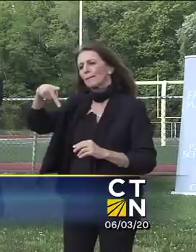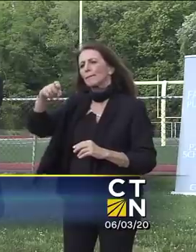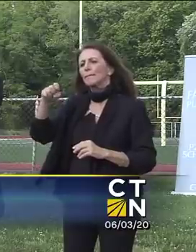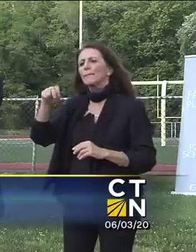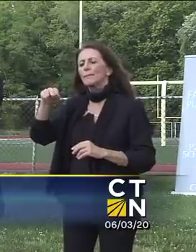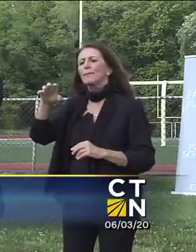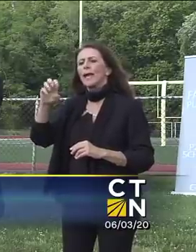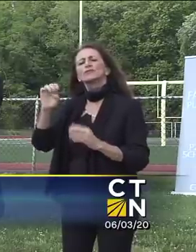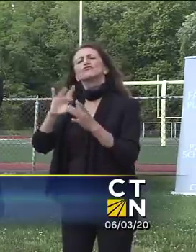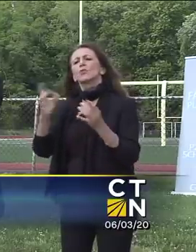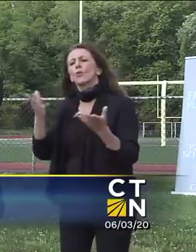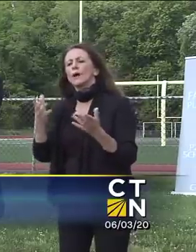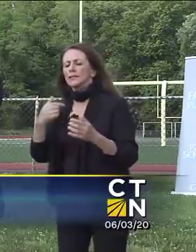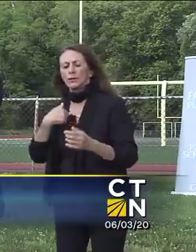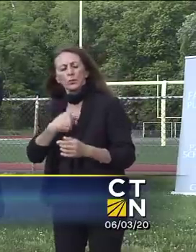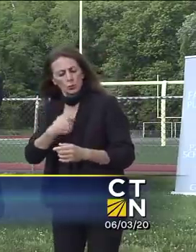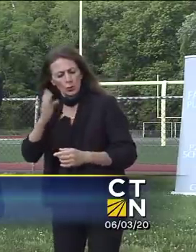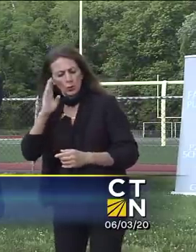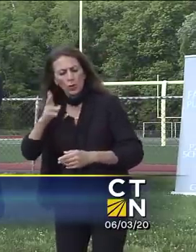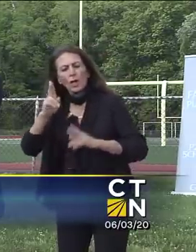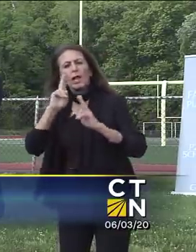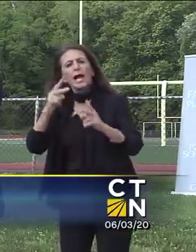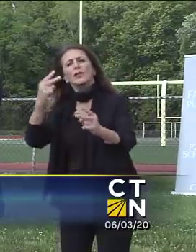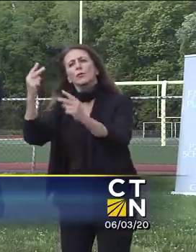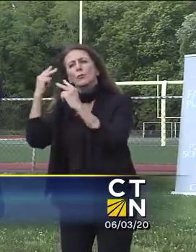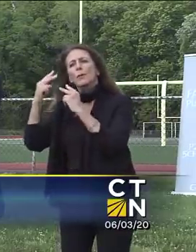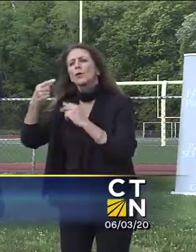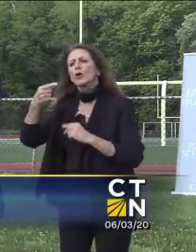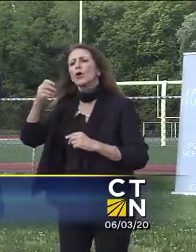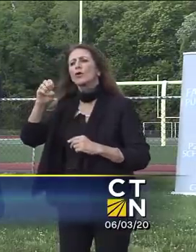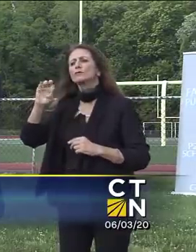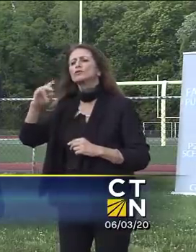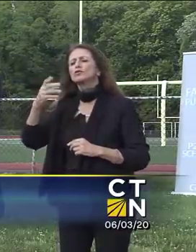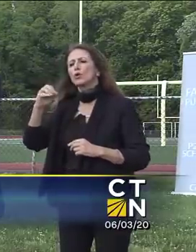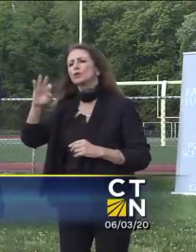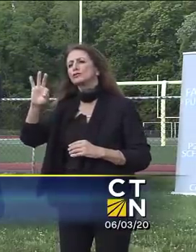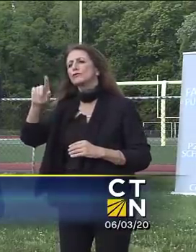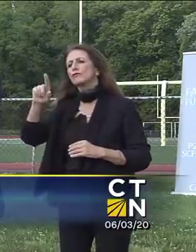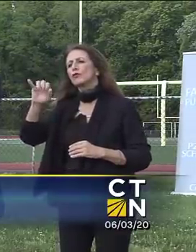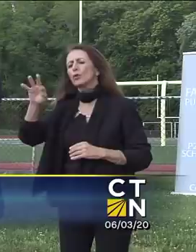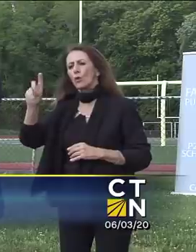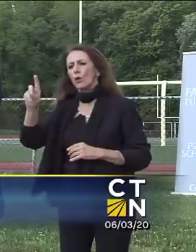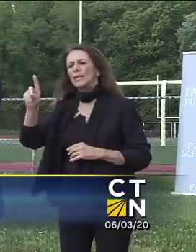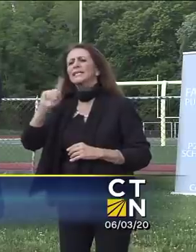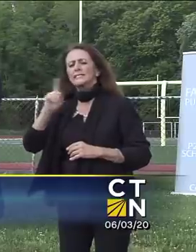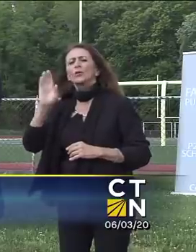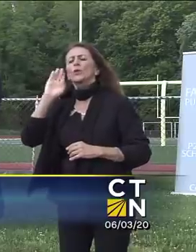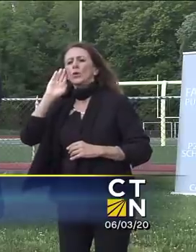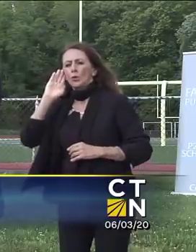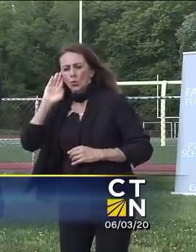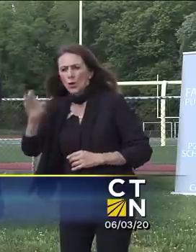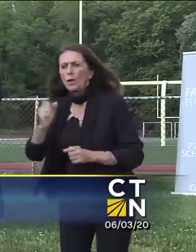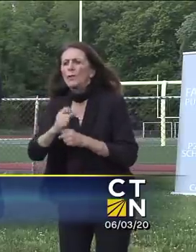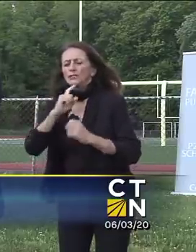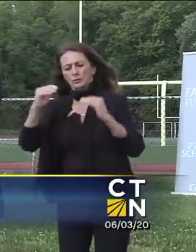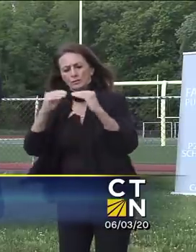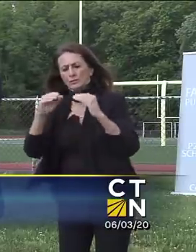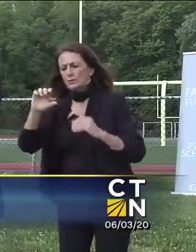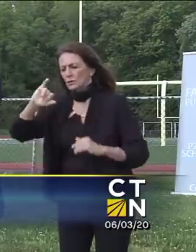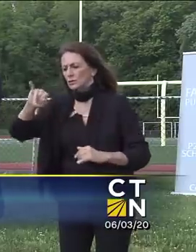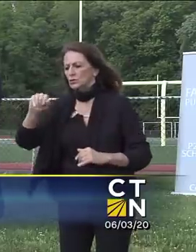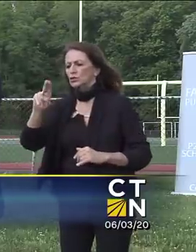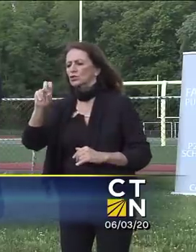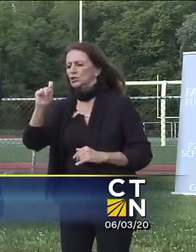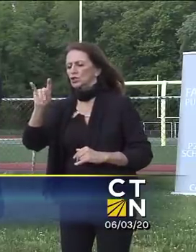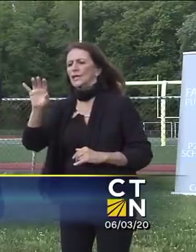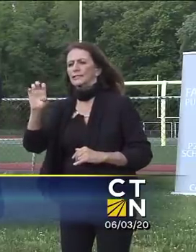said we're going to honor the memory of George Floyd, and he said and justice will be served. He had a very measured